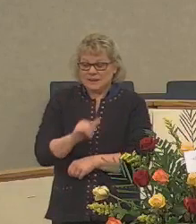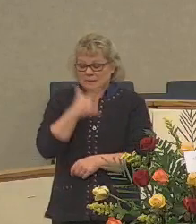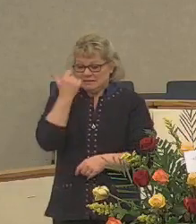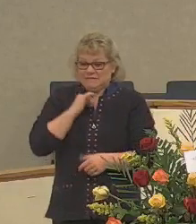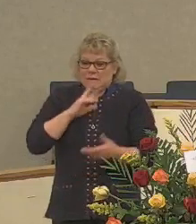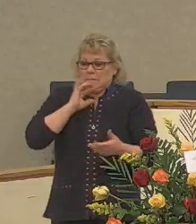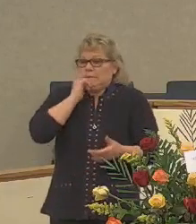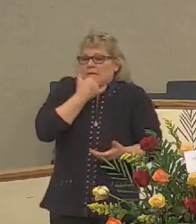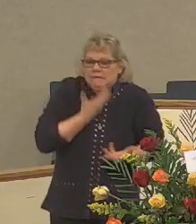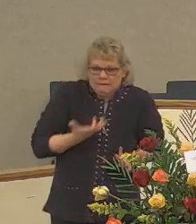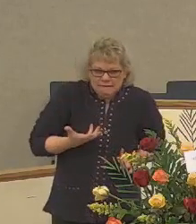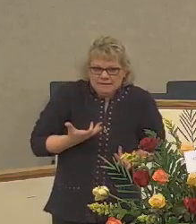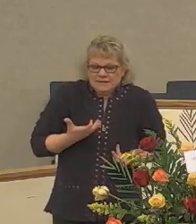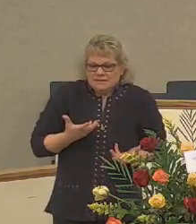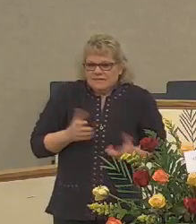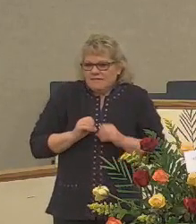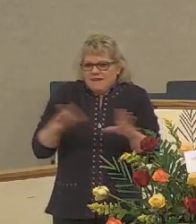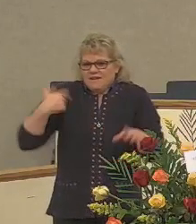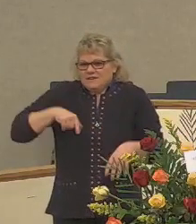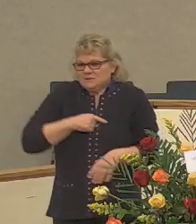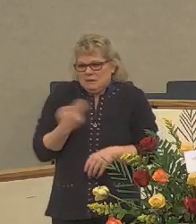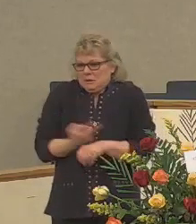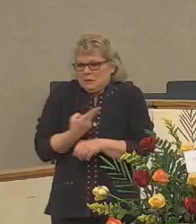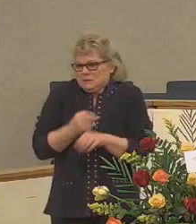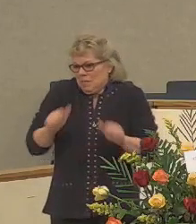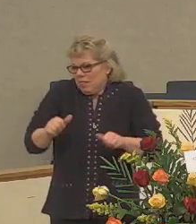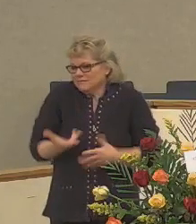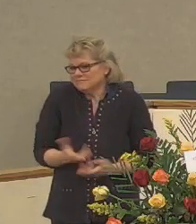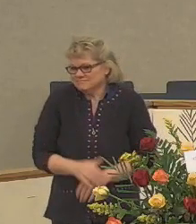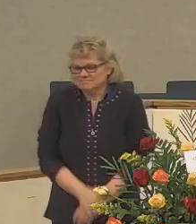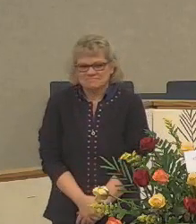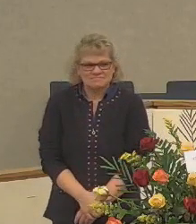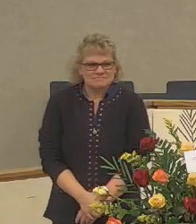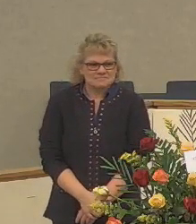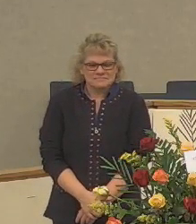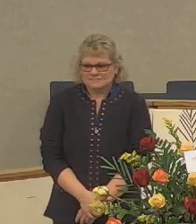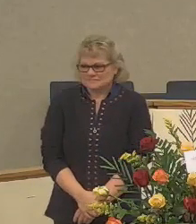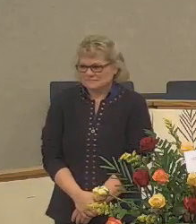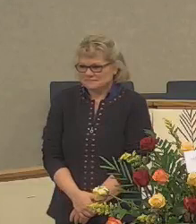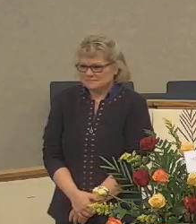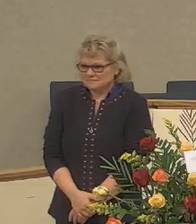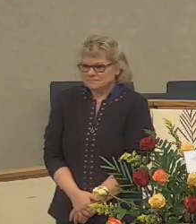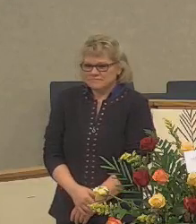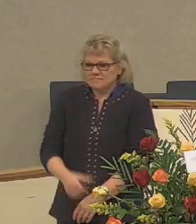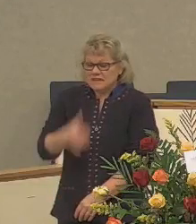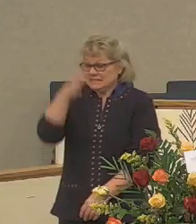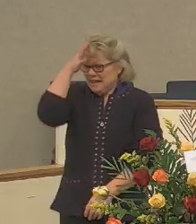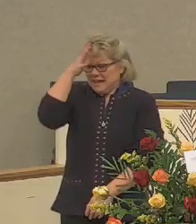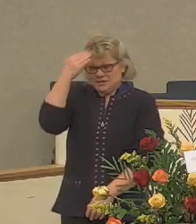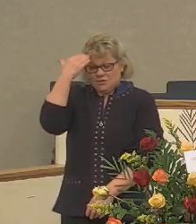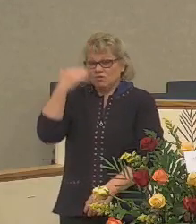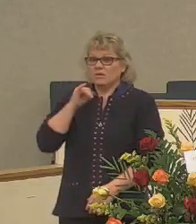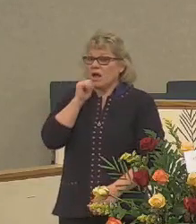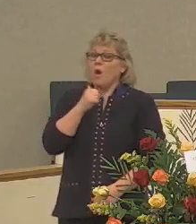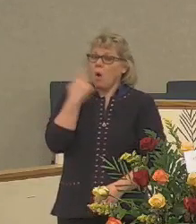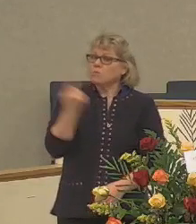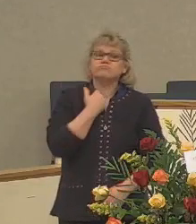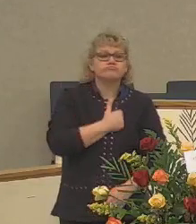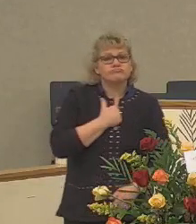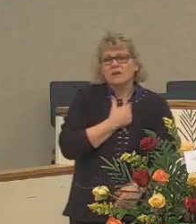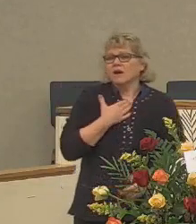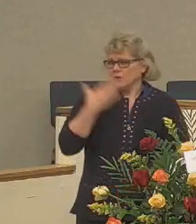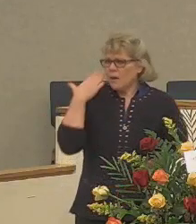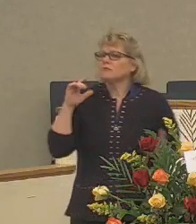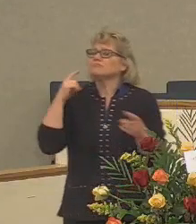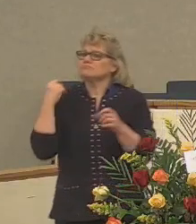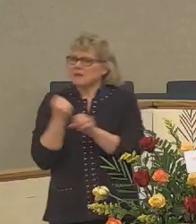imperfections, none of us would be usable. My dad knew how to apologize. He knew how to make things right. He knew